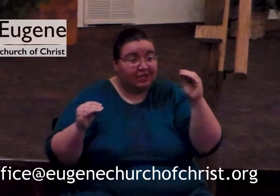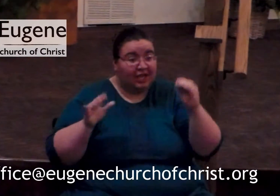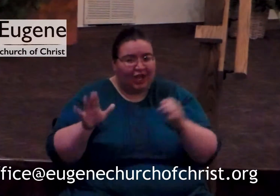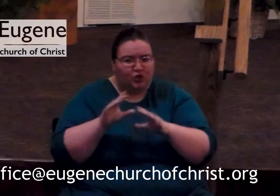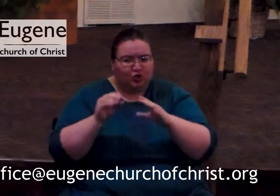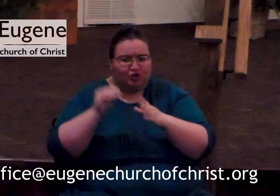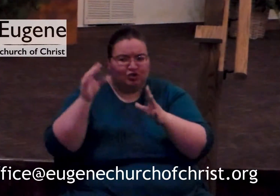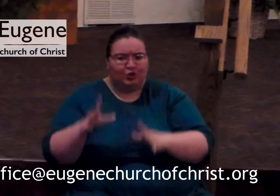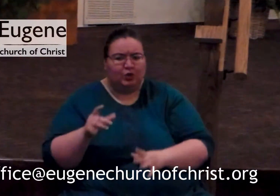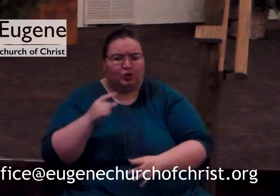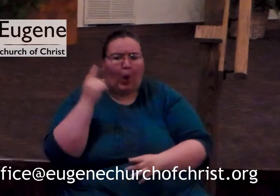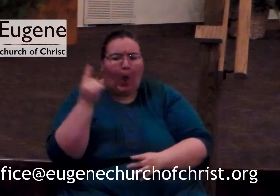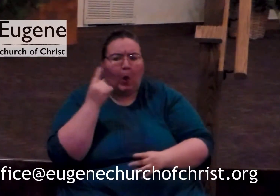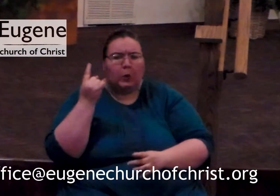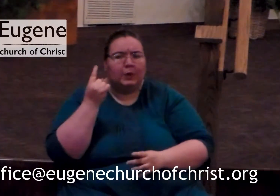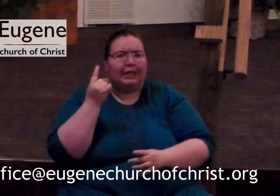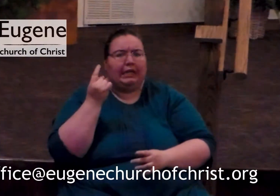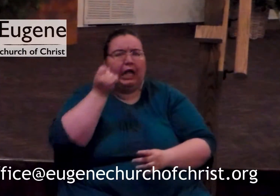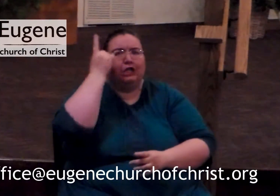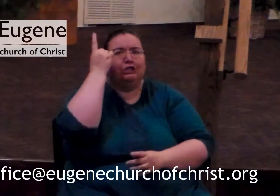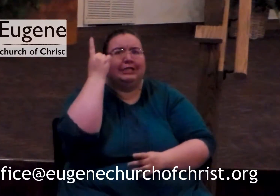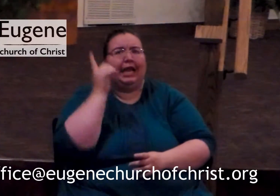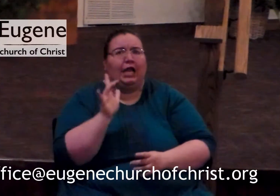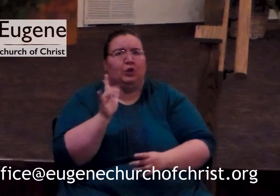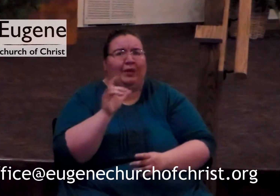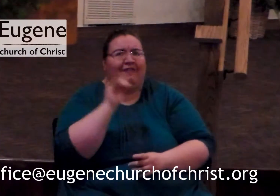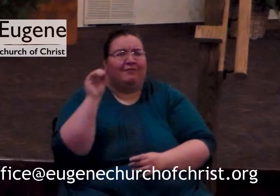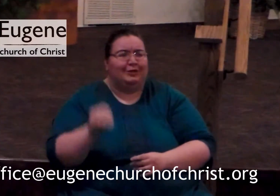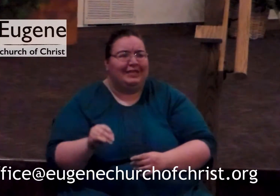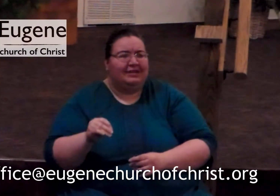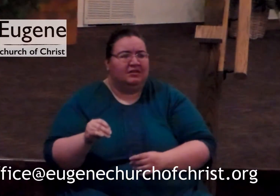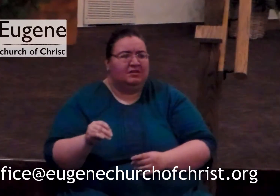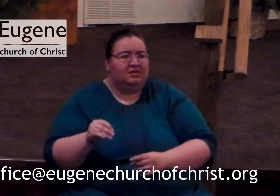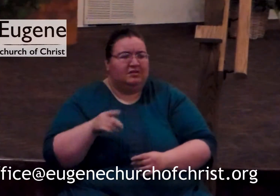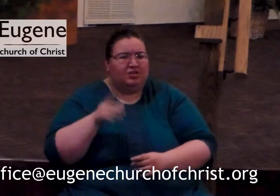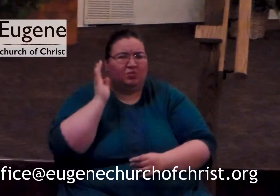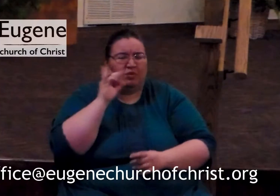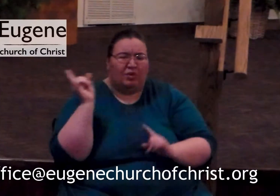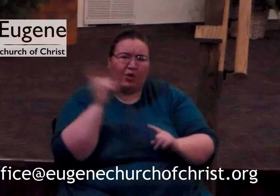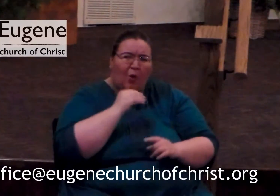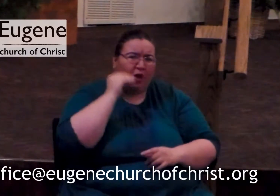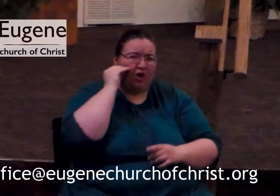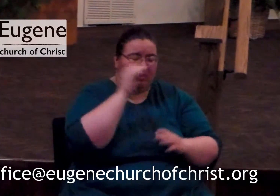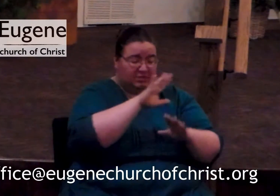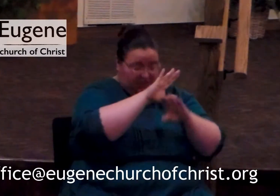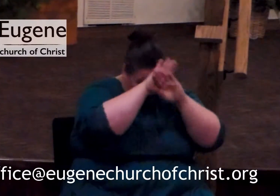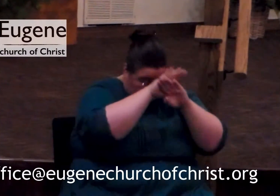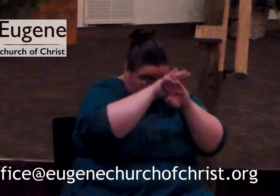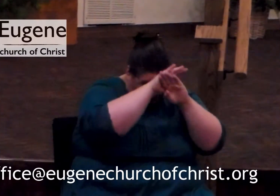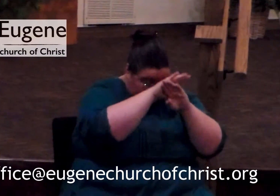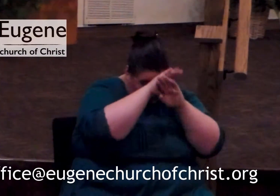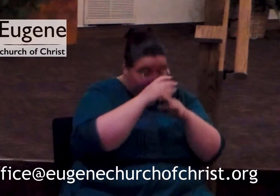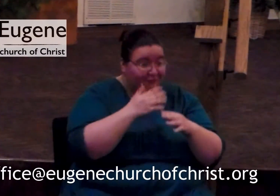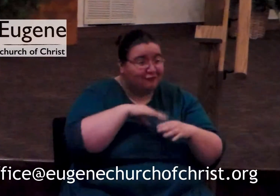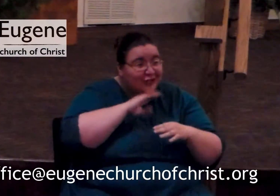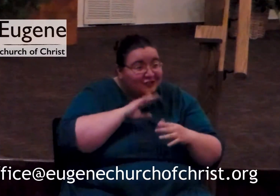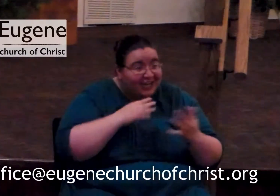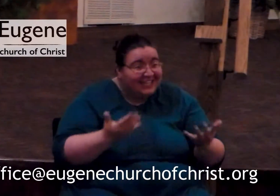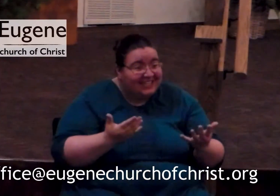while. Tired of hearing those notes that are the wrong notes. Even in baseball, 25%, it may or may not keep